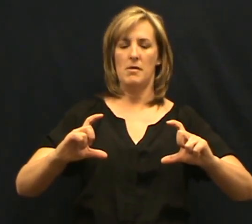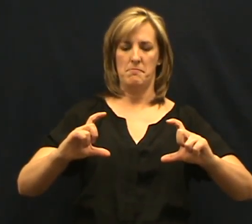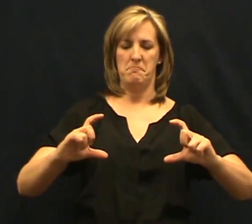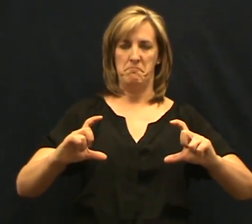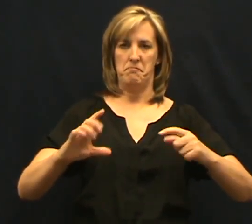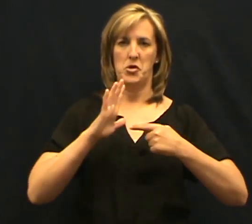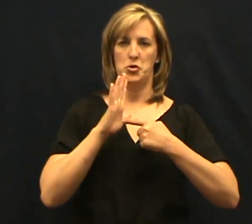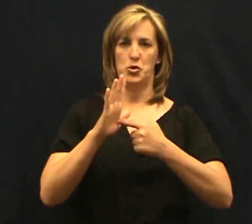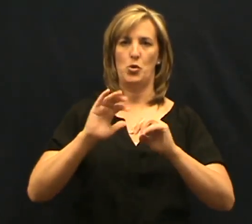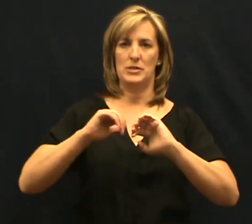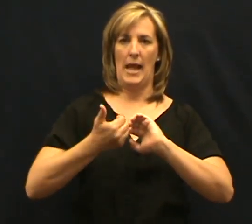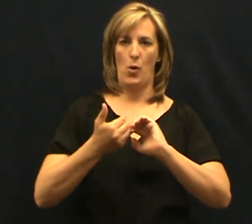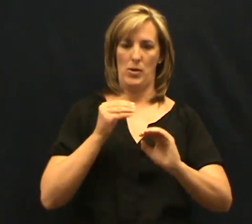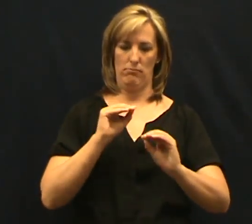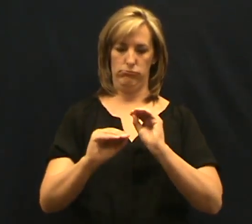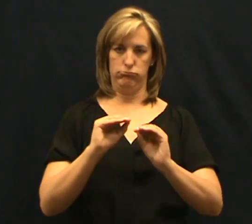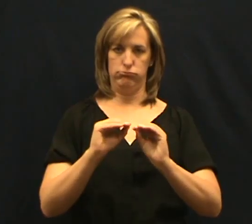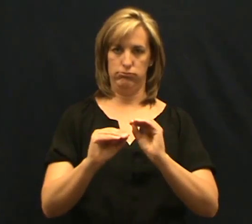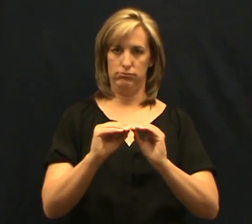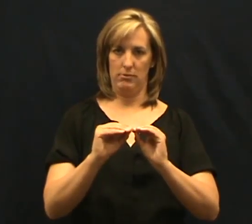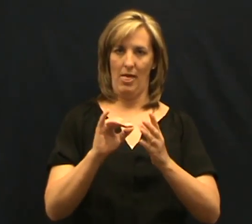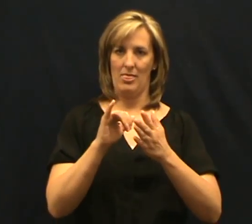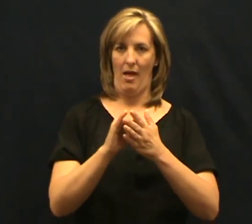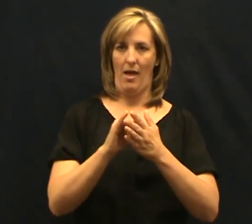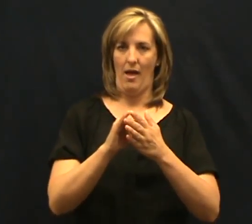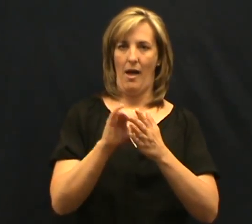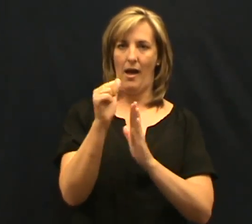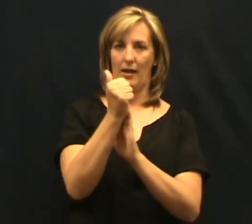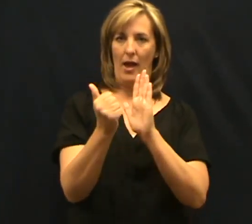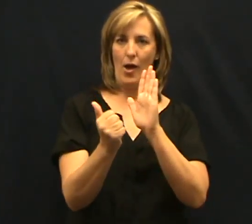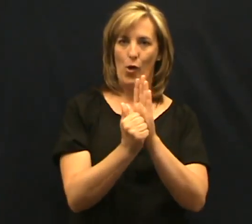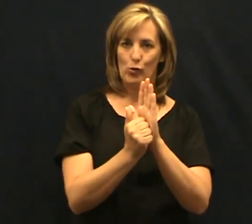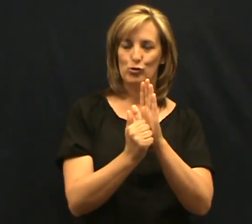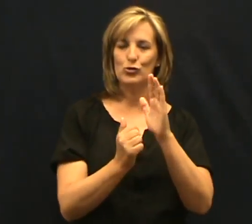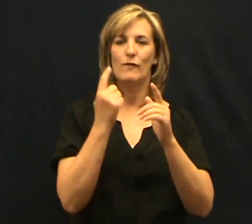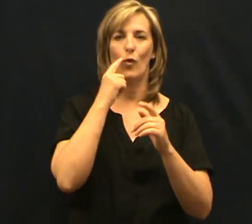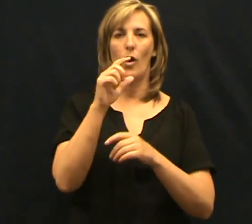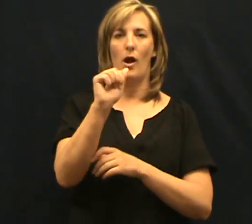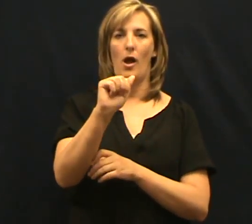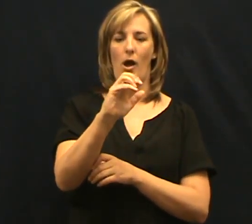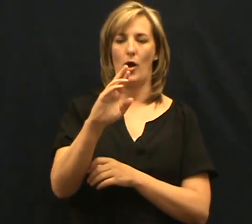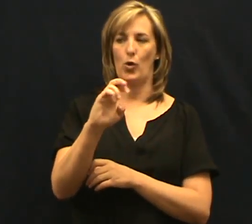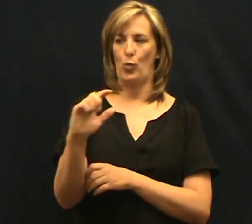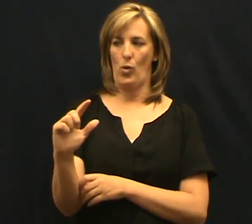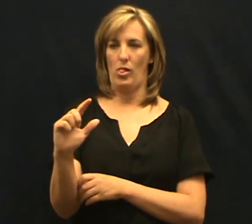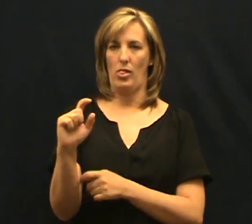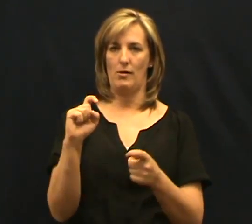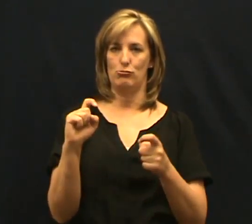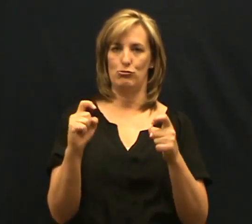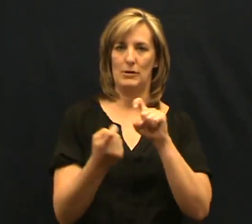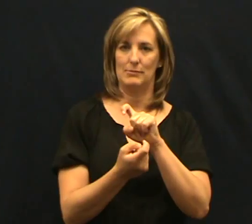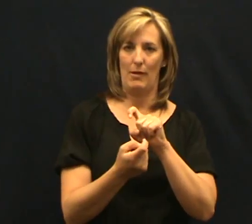pair our balance sheet accounts and our income statement accounts for accrual adjustments. Look at the first one.